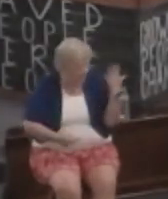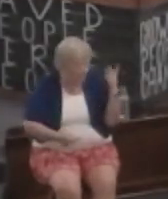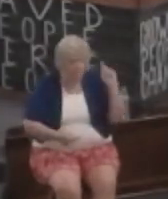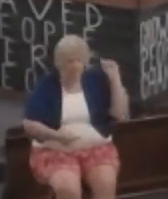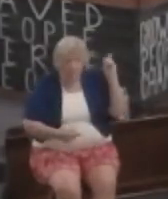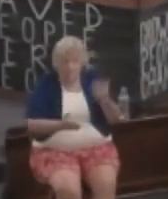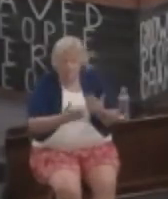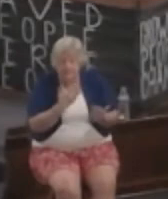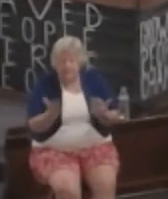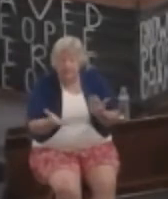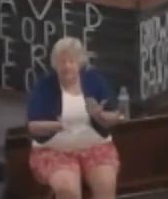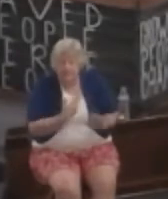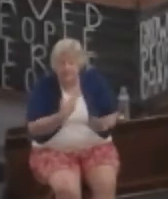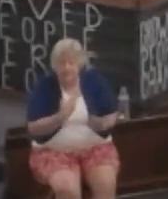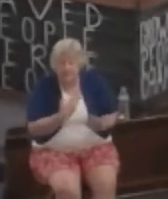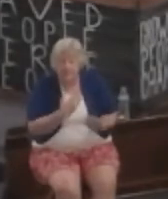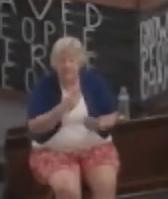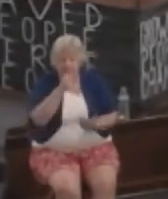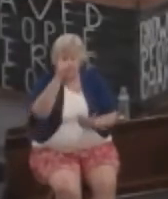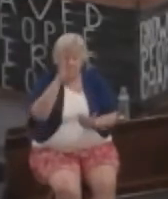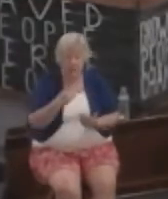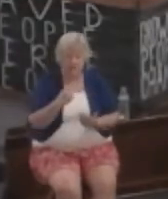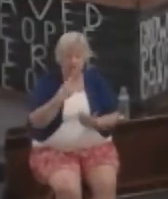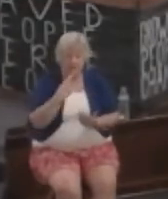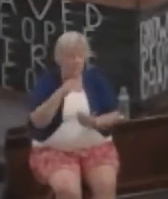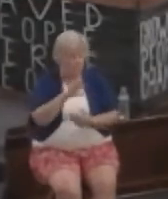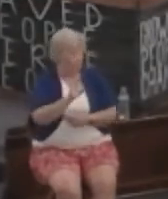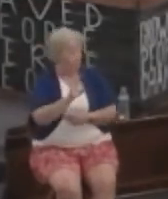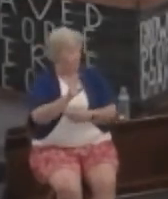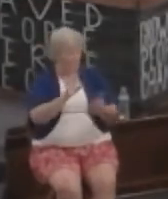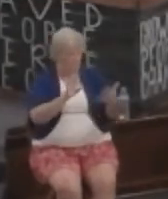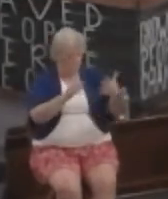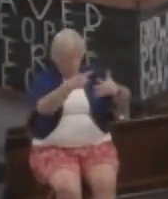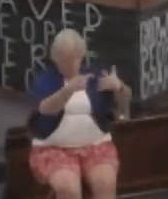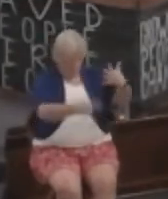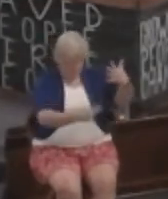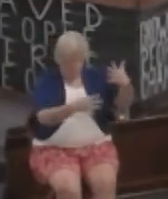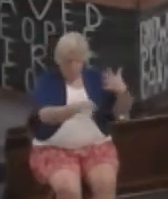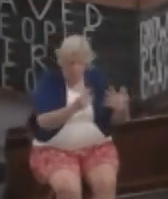easy. God goes, pick one.